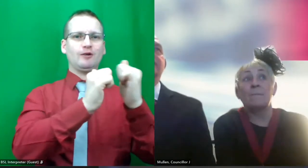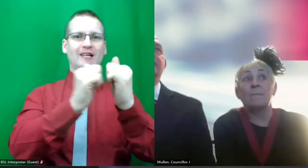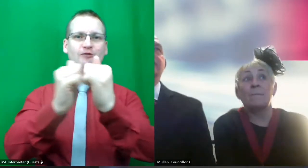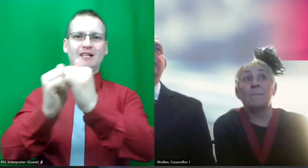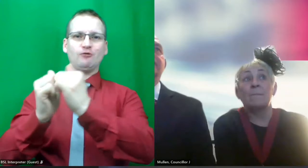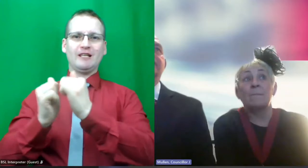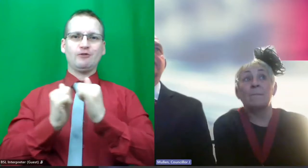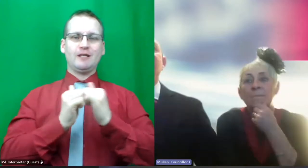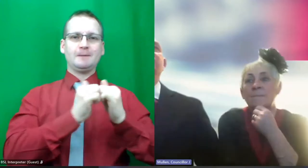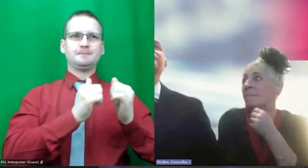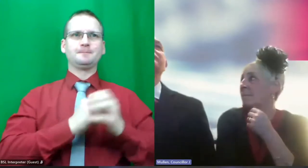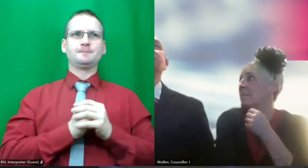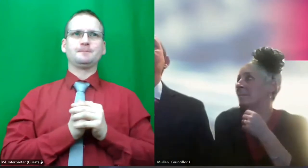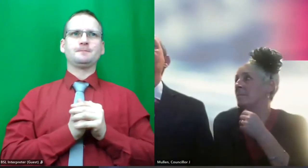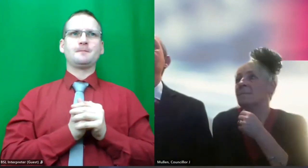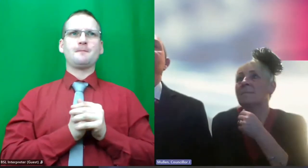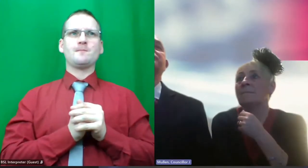Agreed.